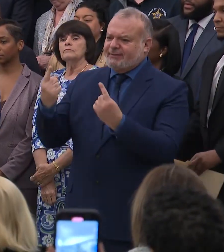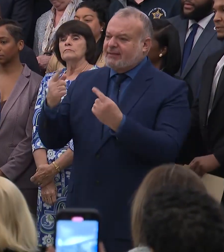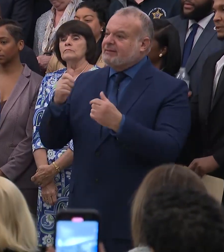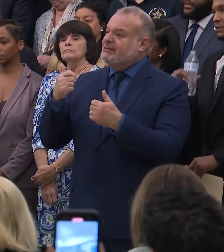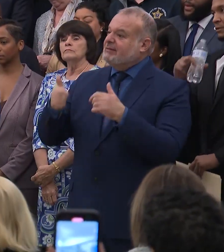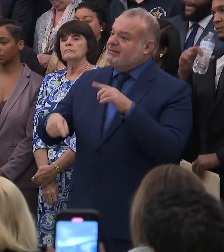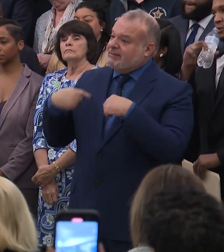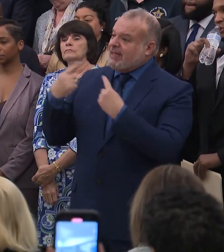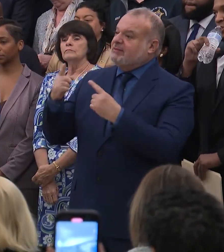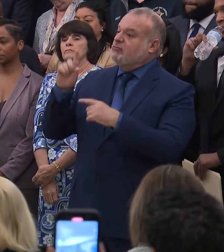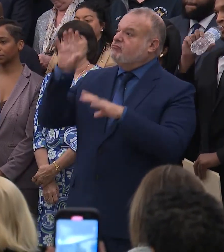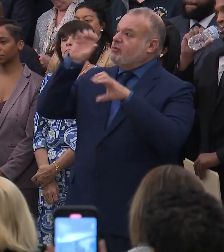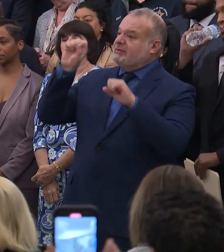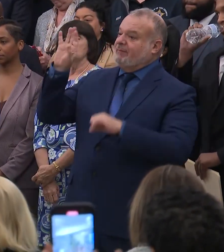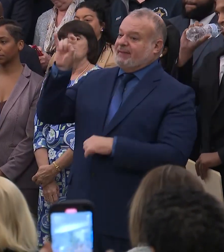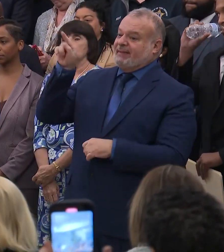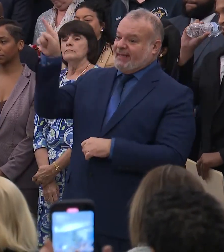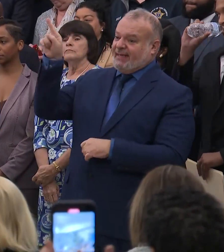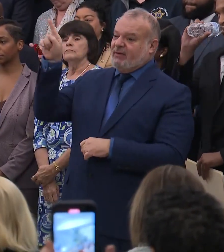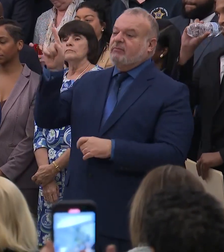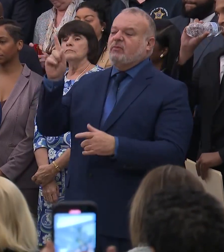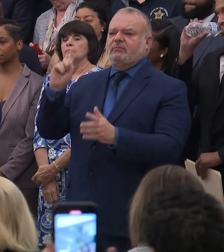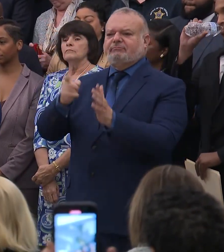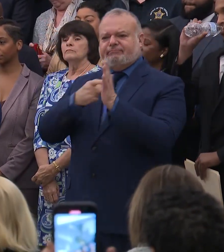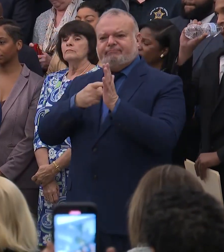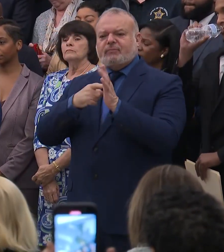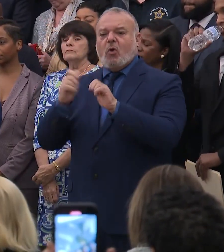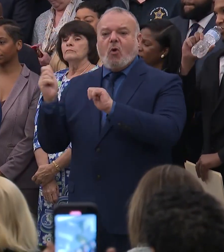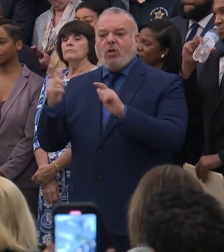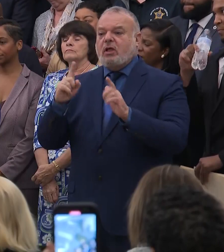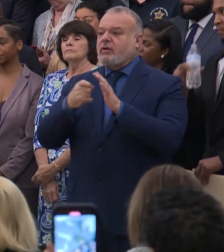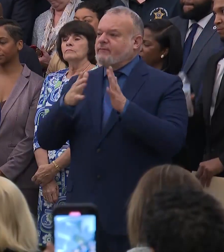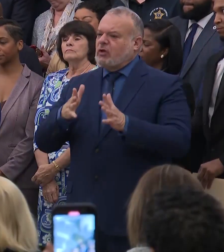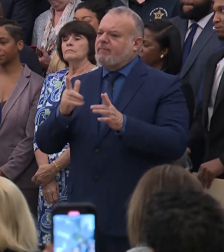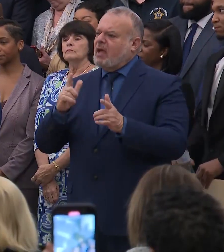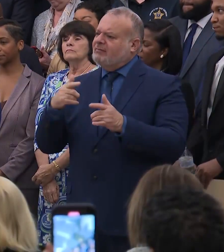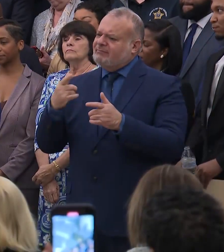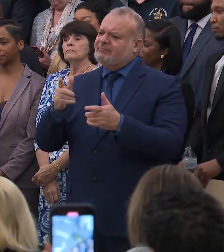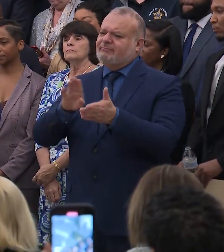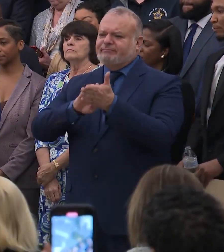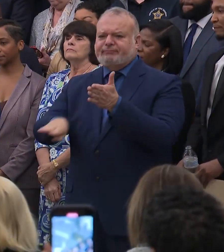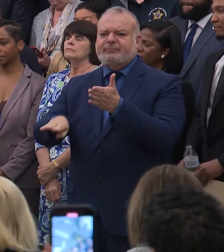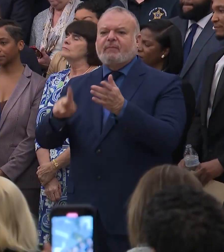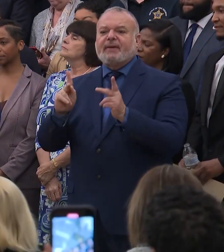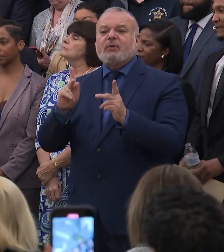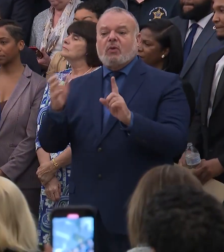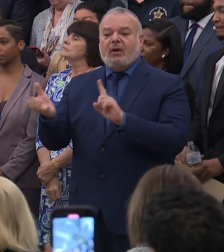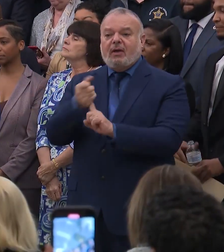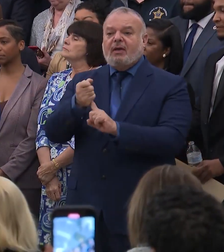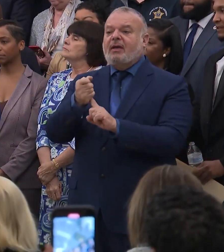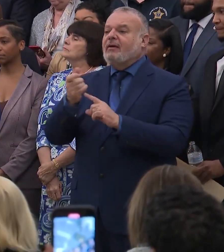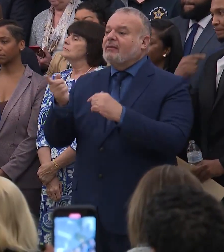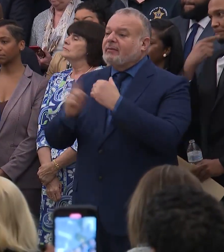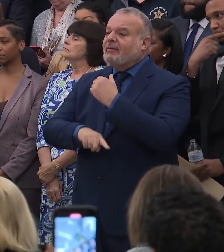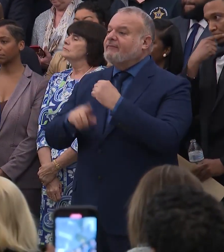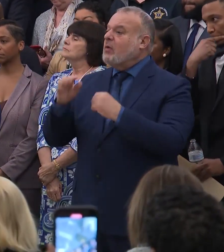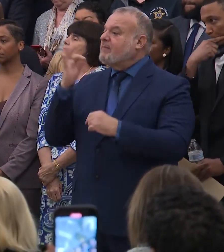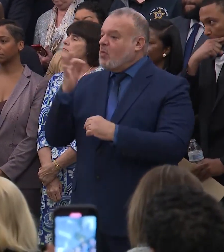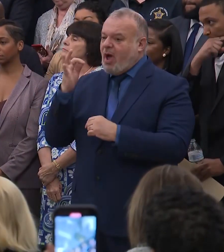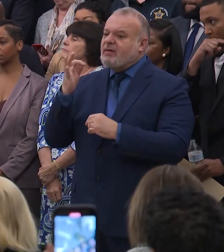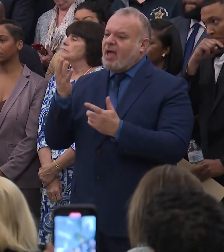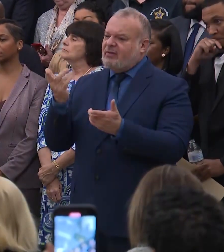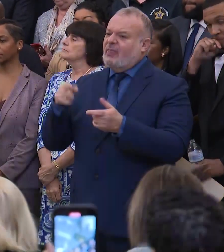marijuana convictions and called on governors to follow suit. In fact, we believe that this is the most sweeping cannabis pardon